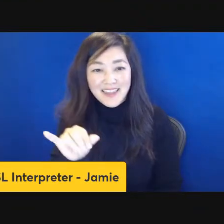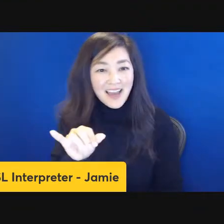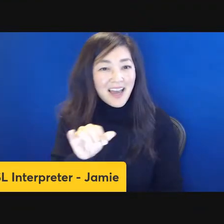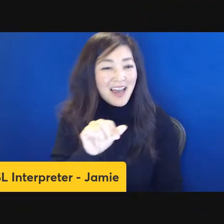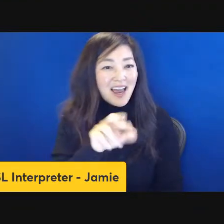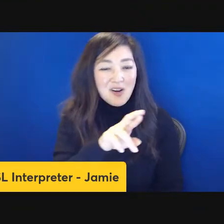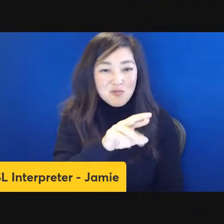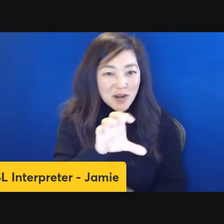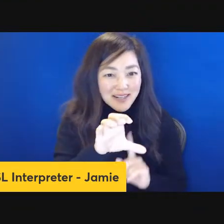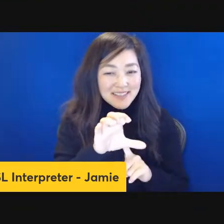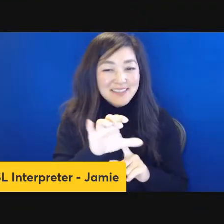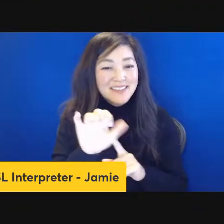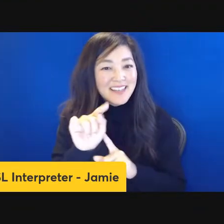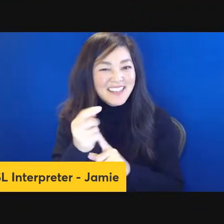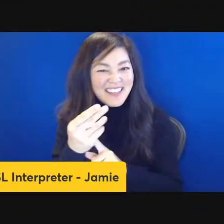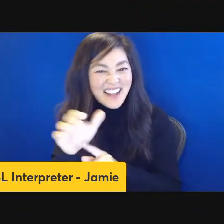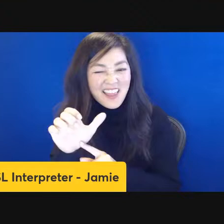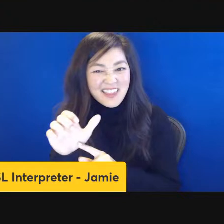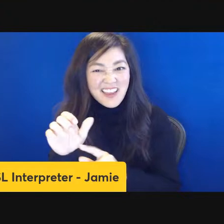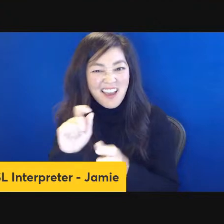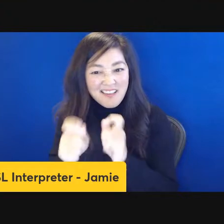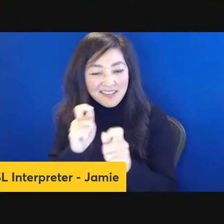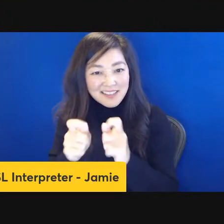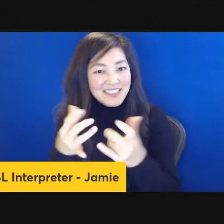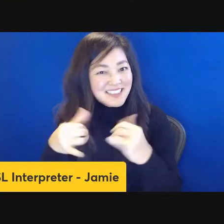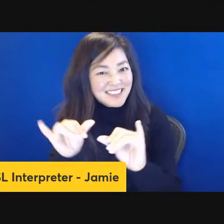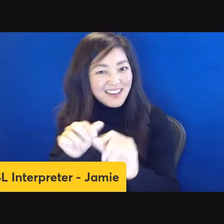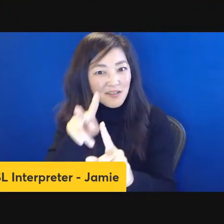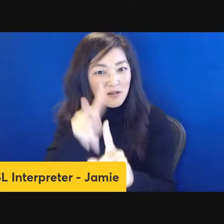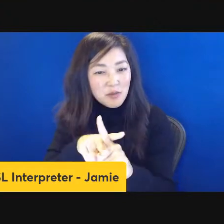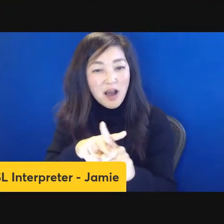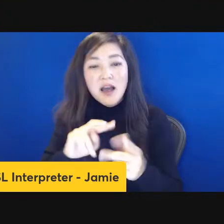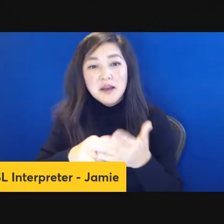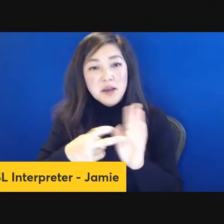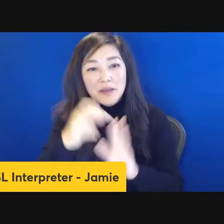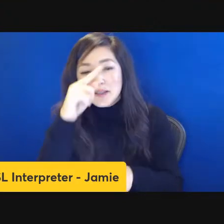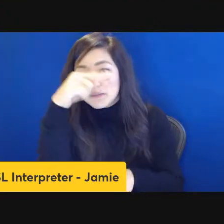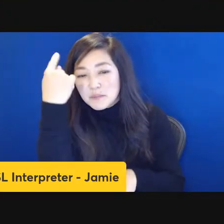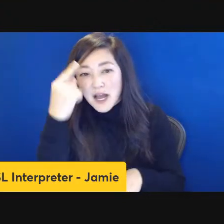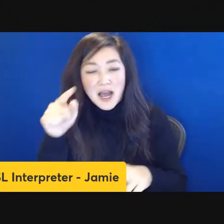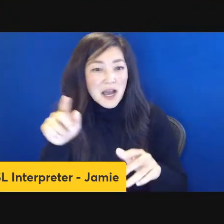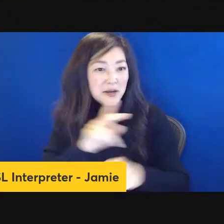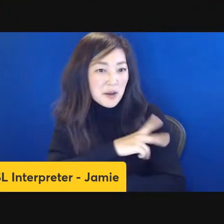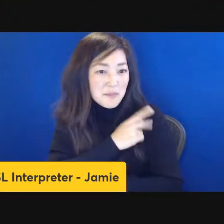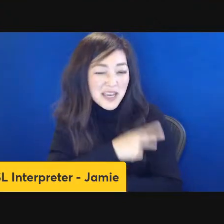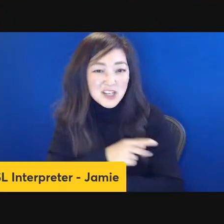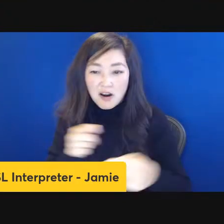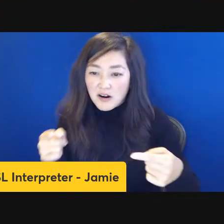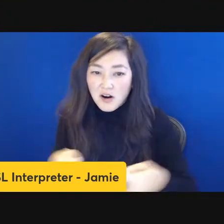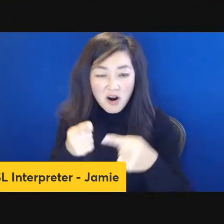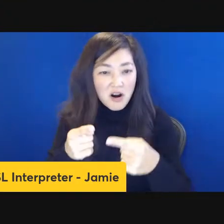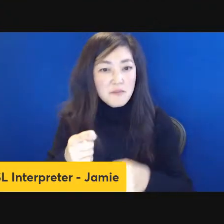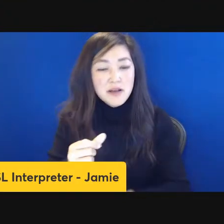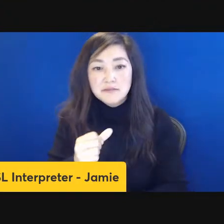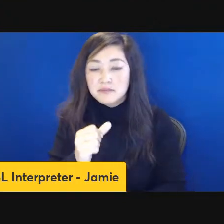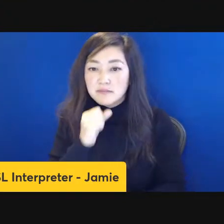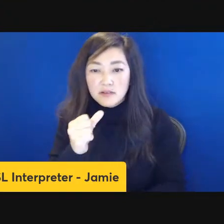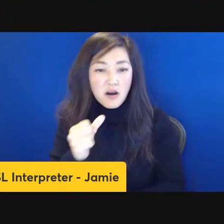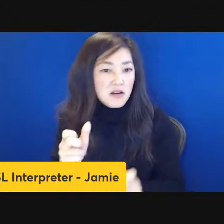adjustments and corrections are still in use, Black patients are being harmed by being denied care that they